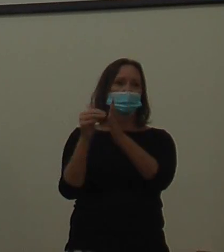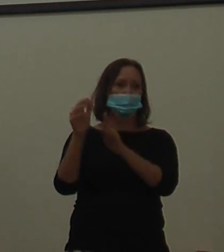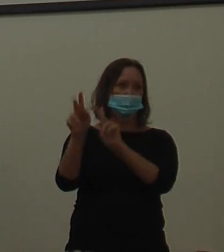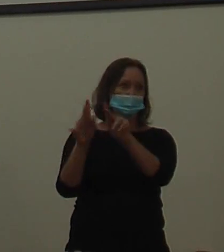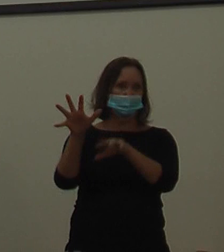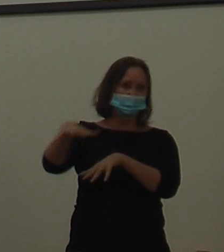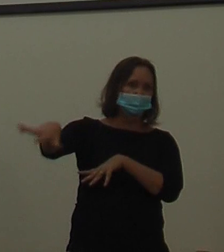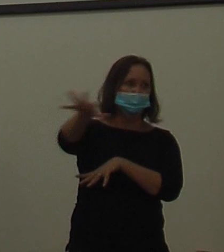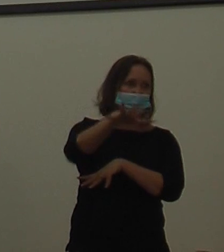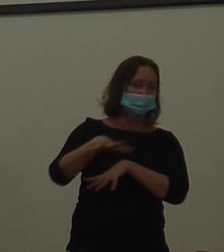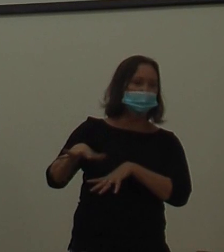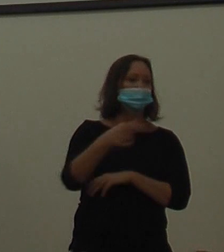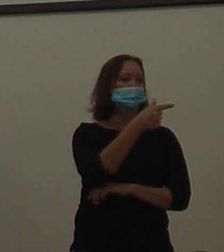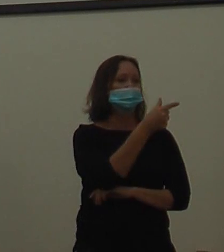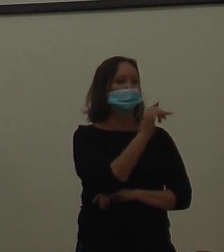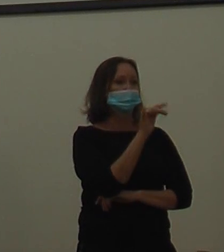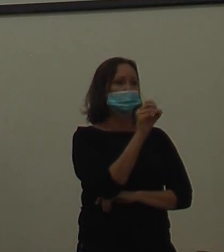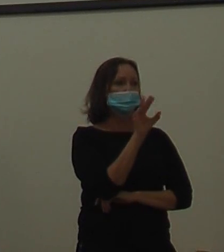Gideon